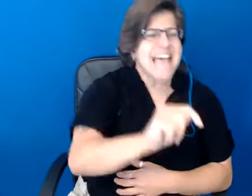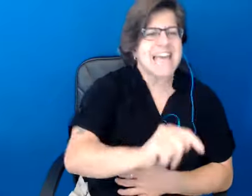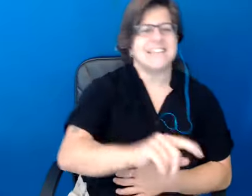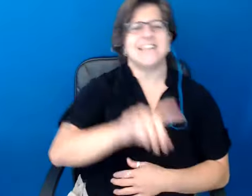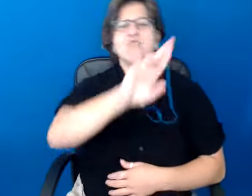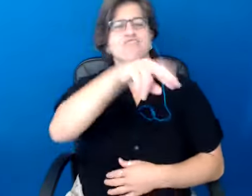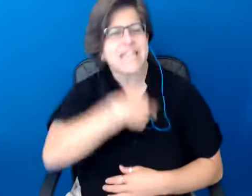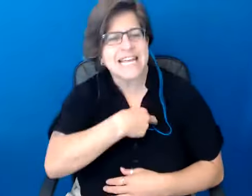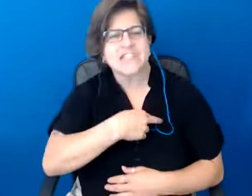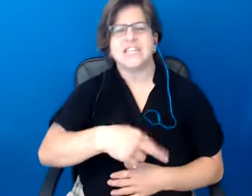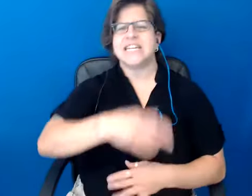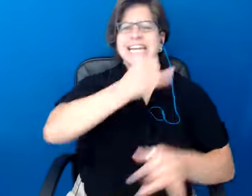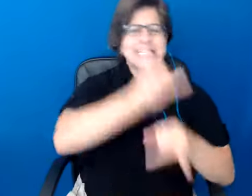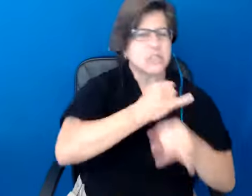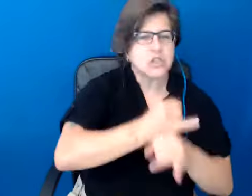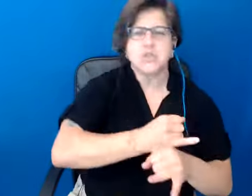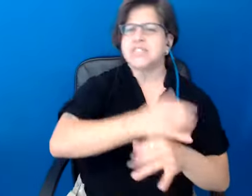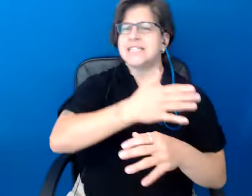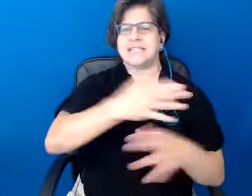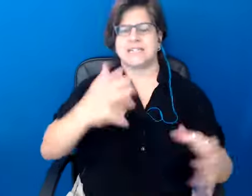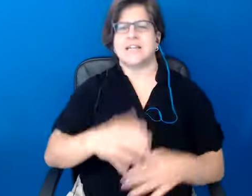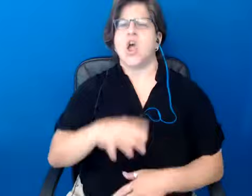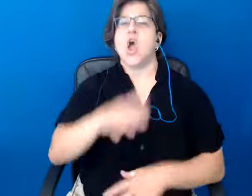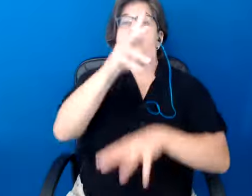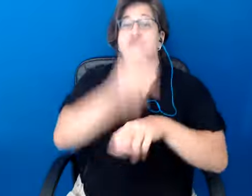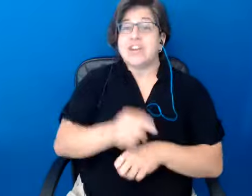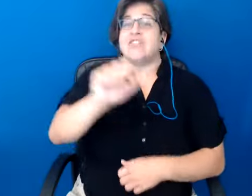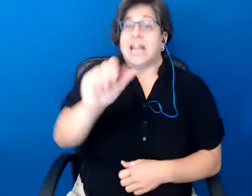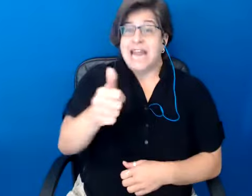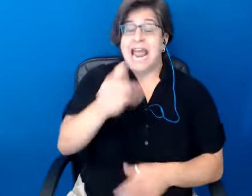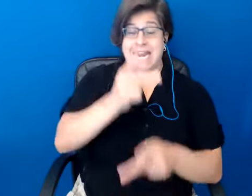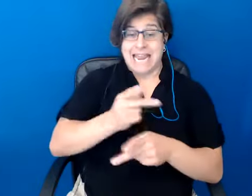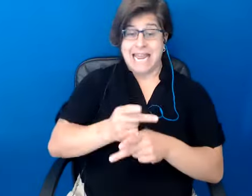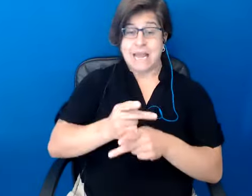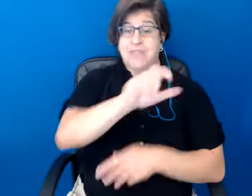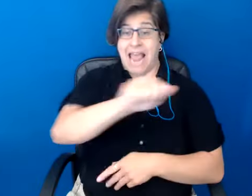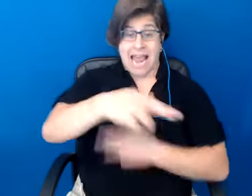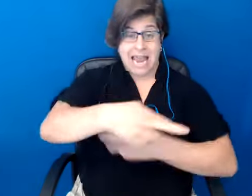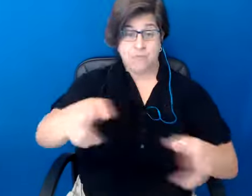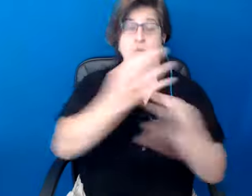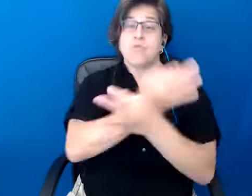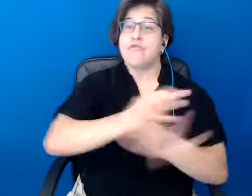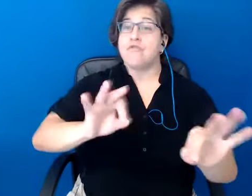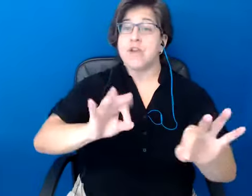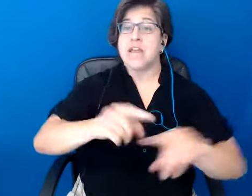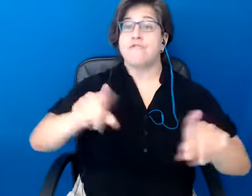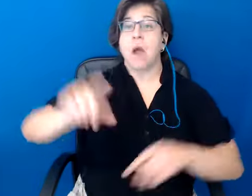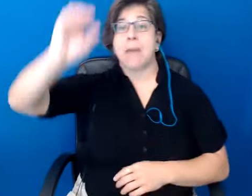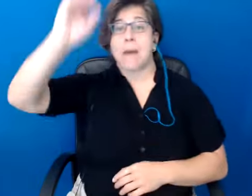is not allied with any sect, denomination, organization, or institution. Tradition 10